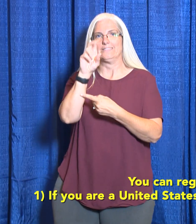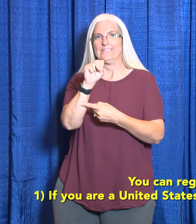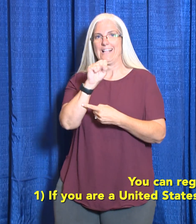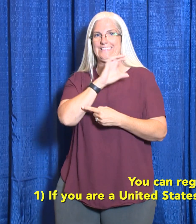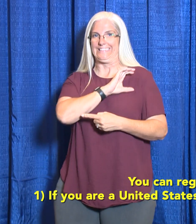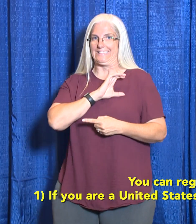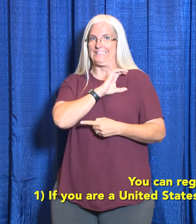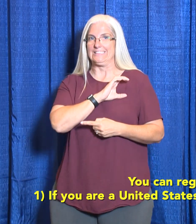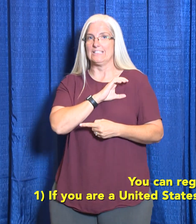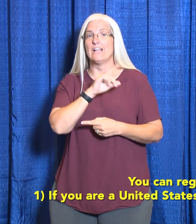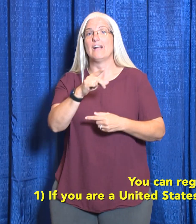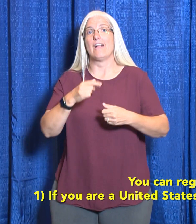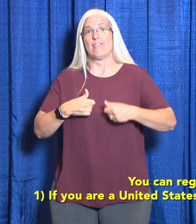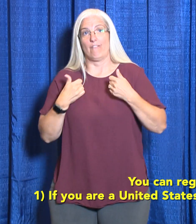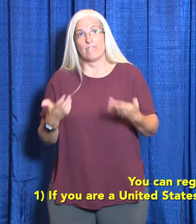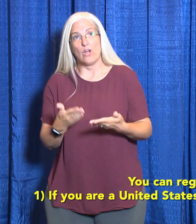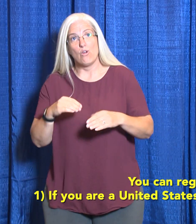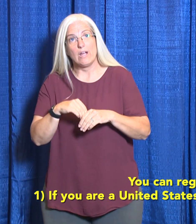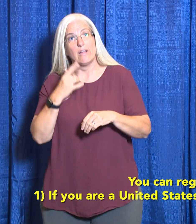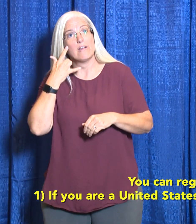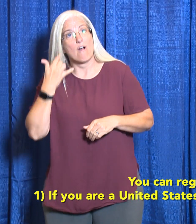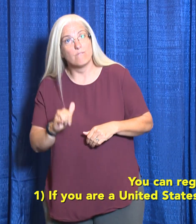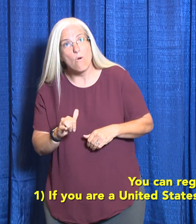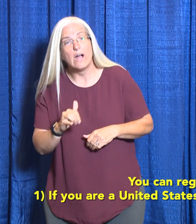and a California resident, and 2.